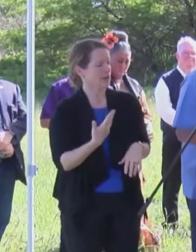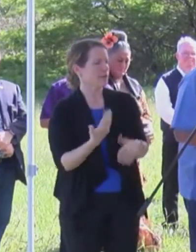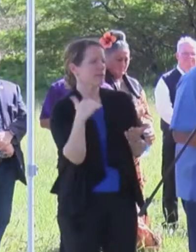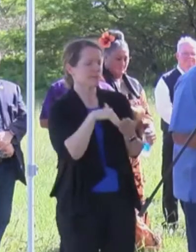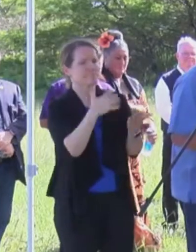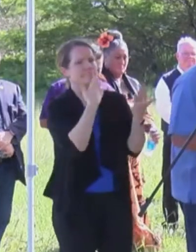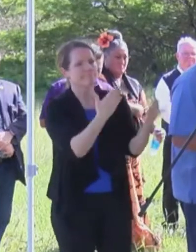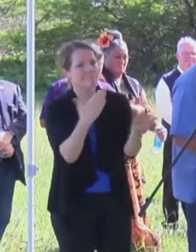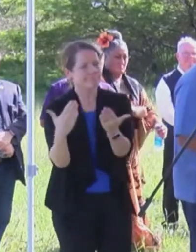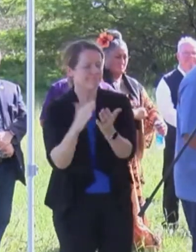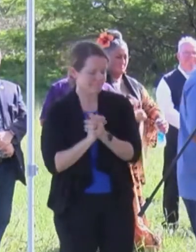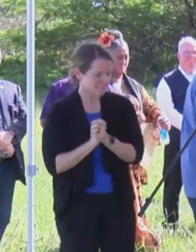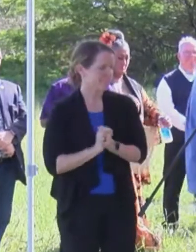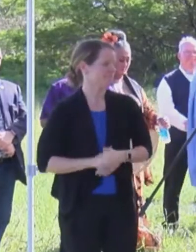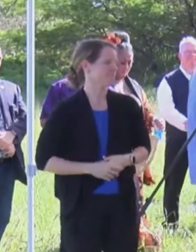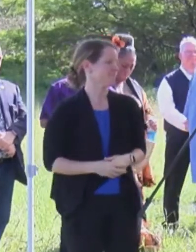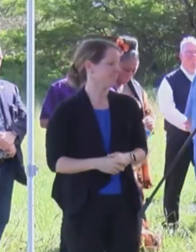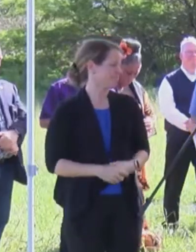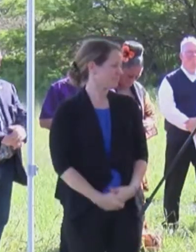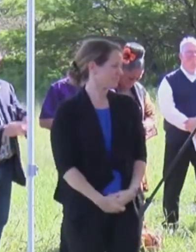that we're all getting to do. Mahalo.